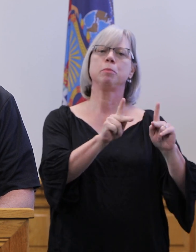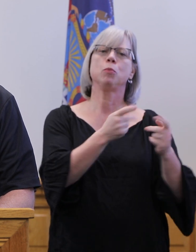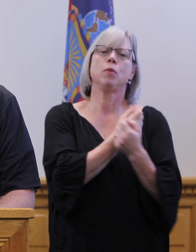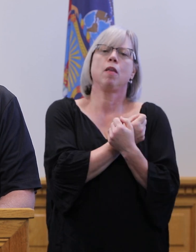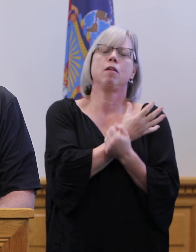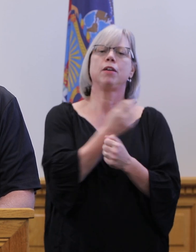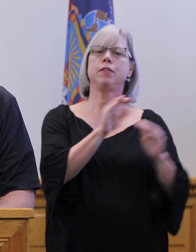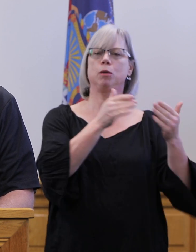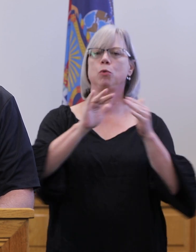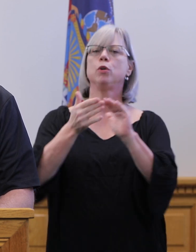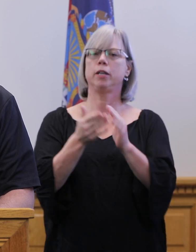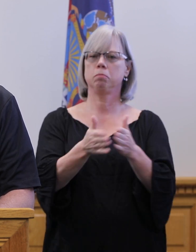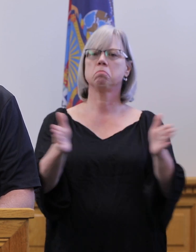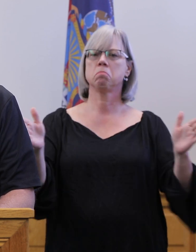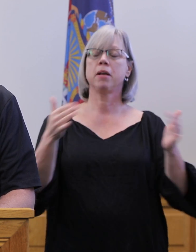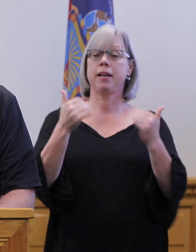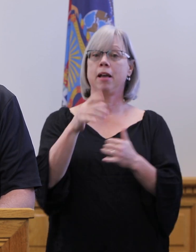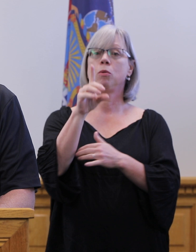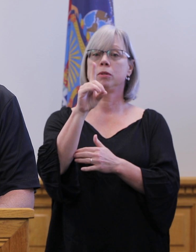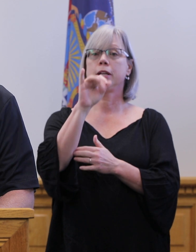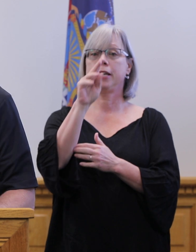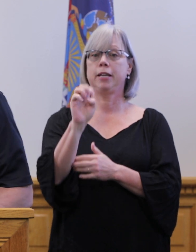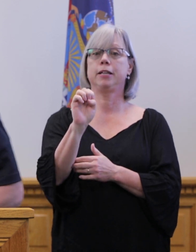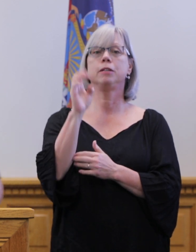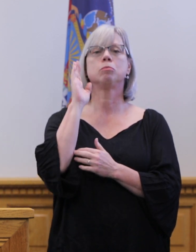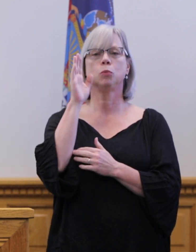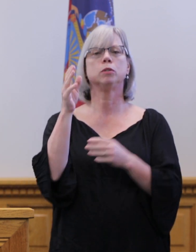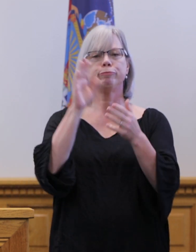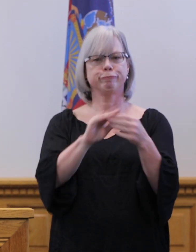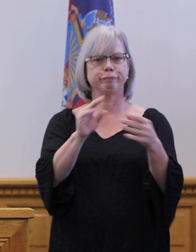communities. And now Diane will update this week's COVID-19 report.